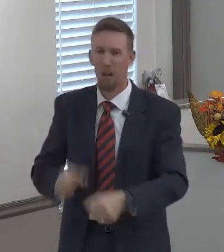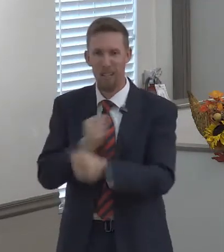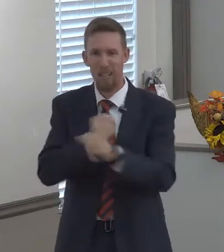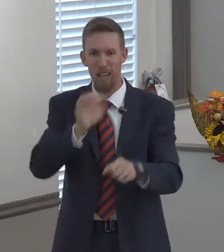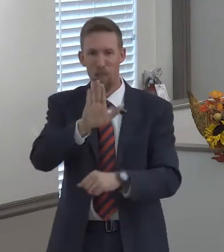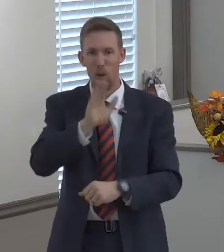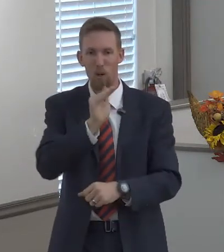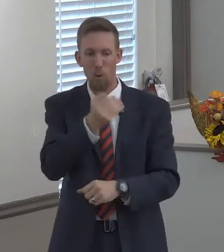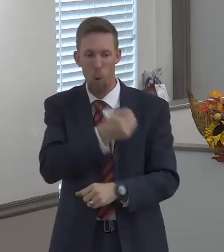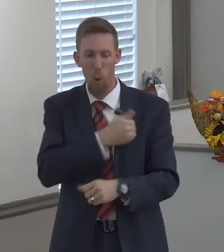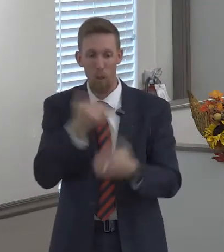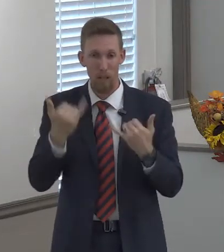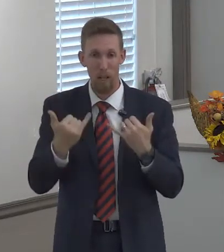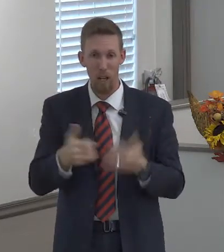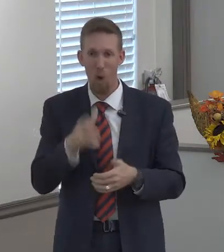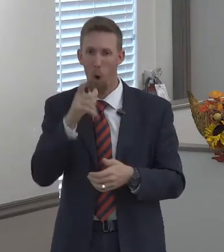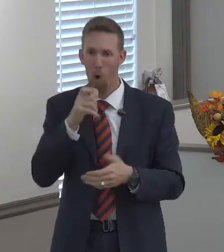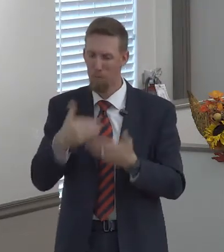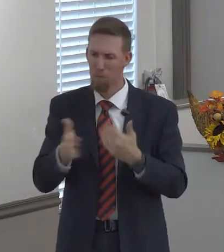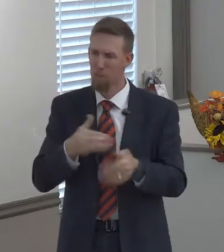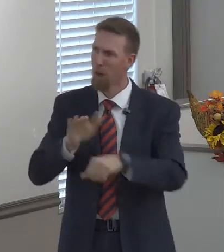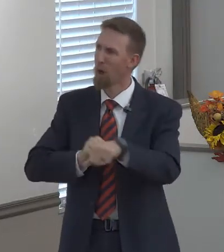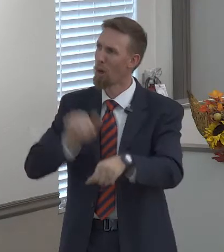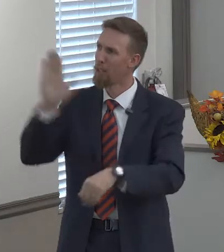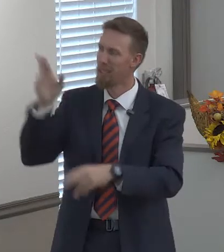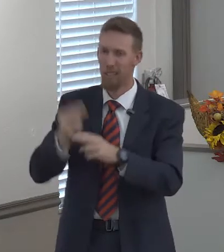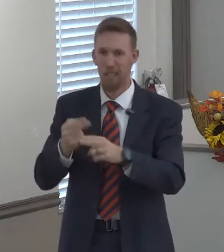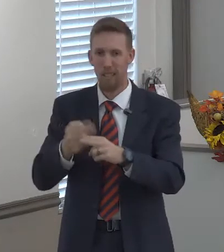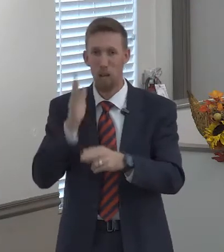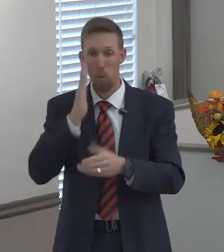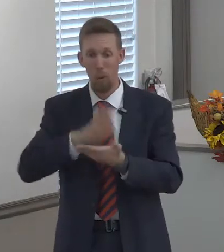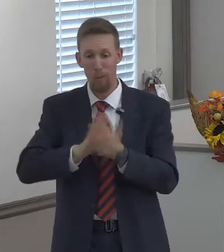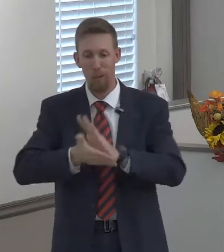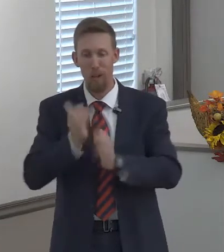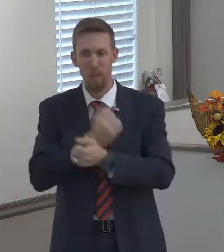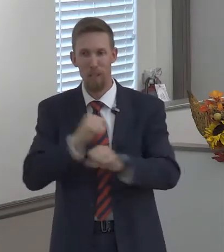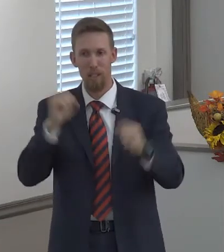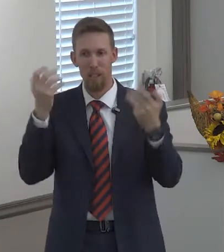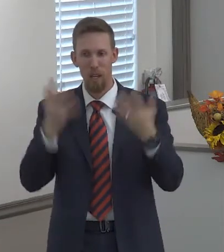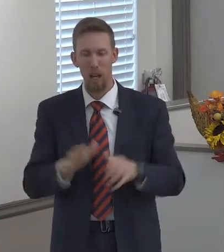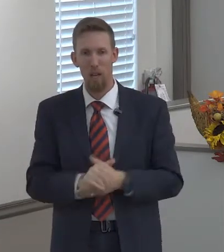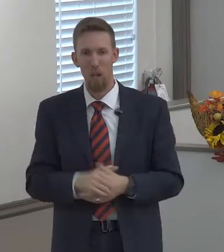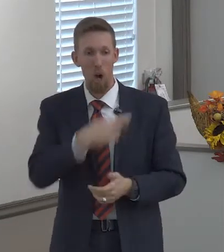What if you could only be saved if you were handsome like the pastor of Elmwood Baptist Church?